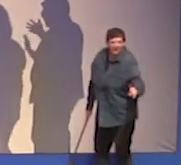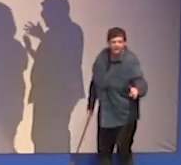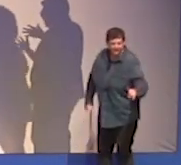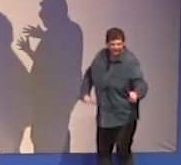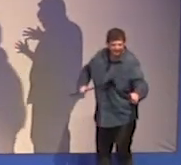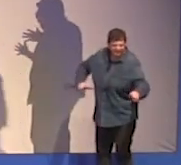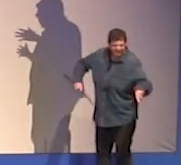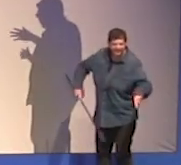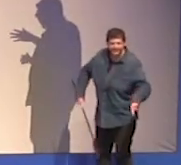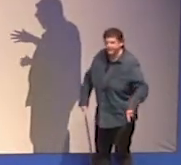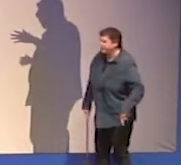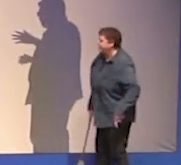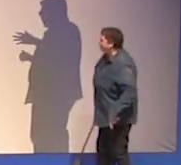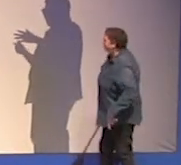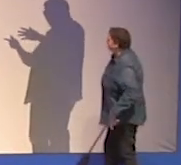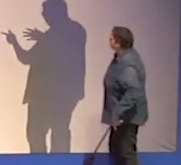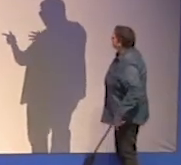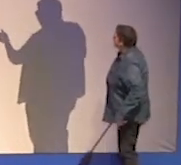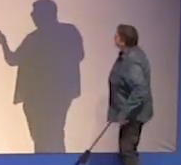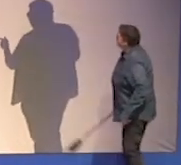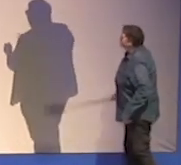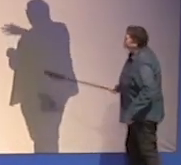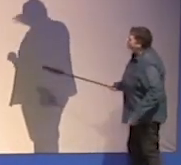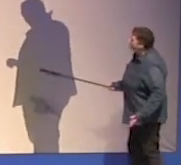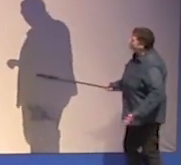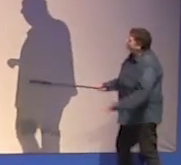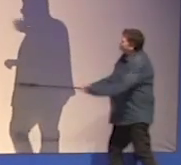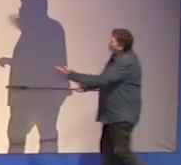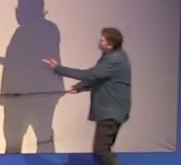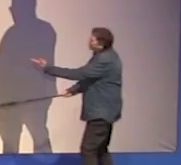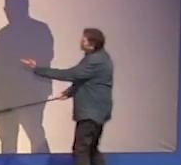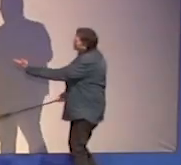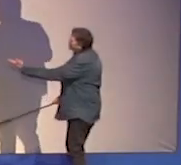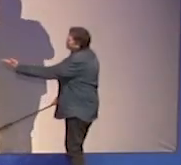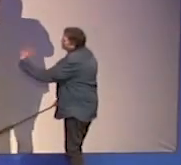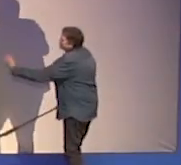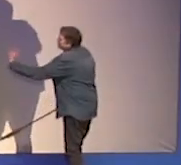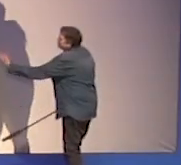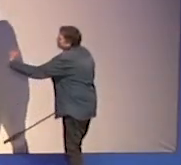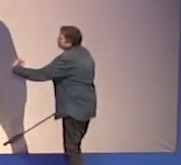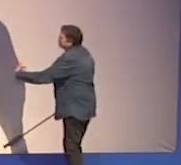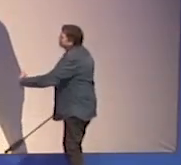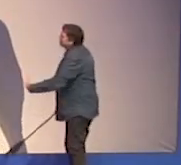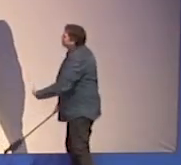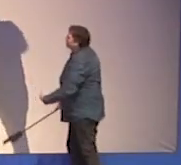Oh, hang on. Hang on. Put the finger away. Hey, what's going on? Can I, what do you,